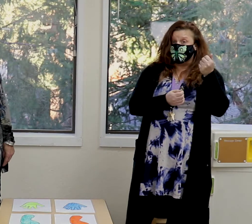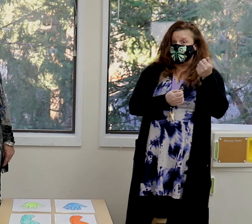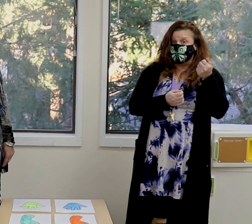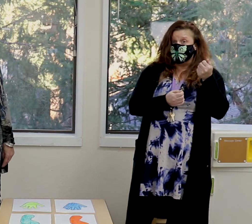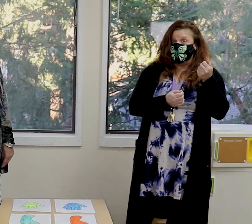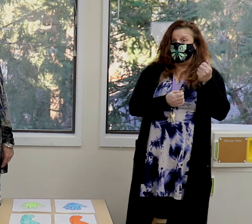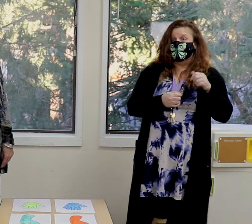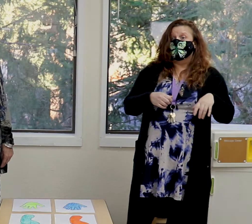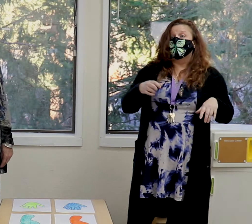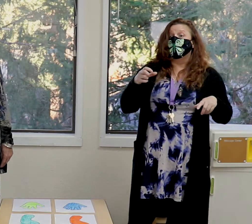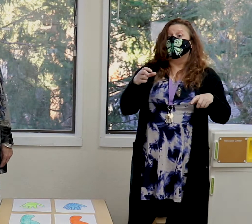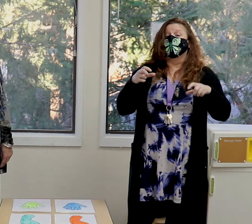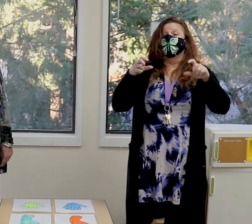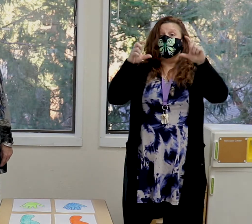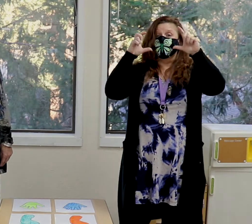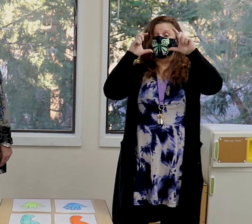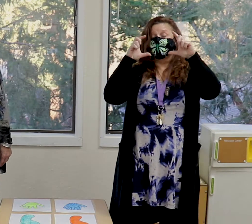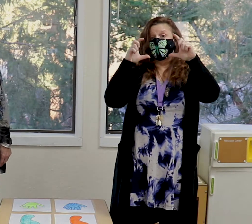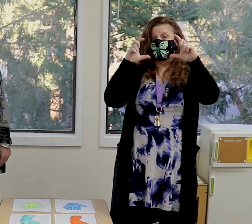popsicle sticks or small